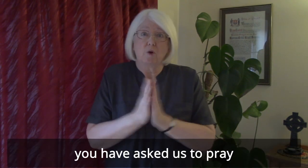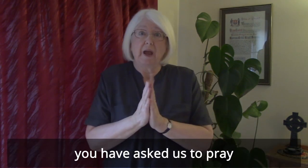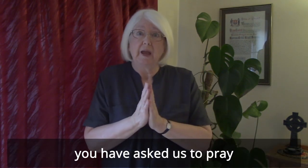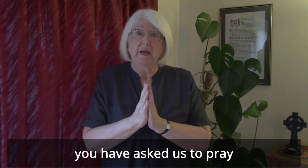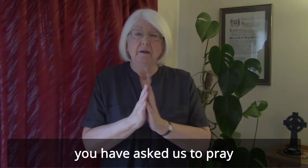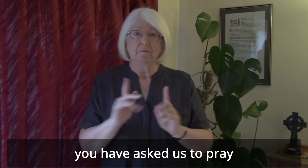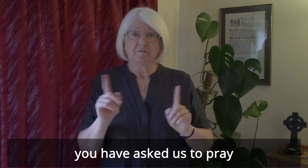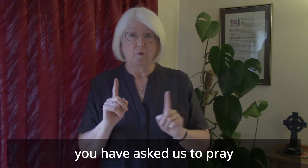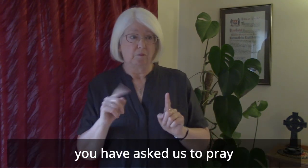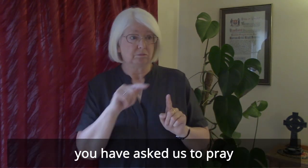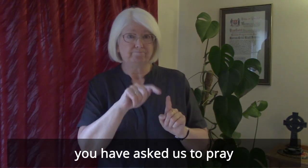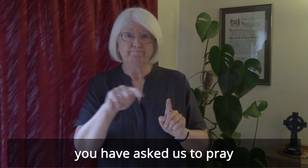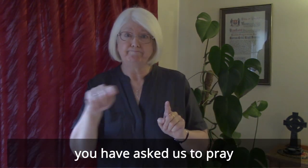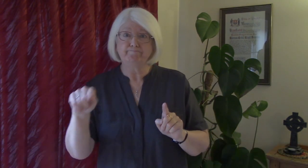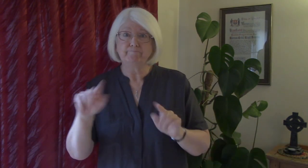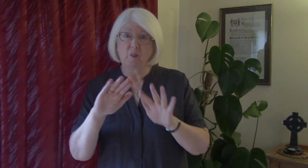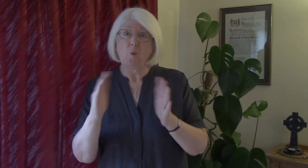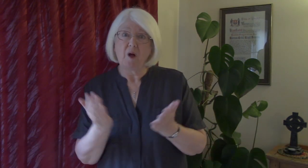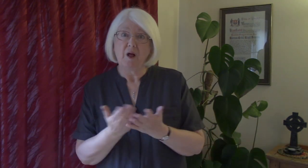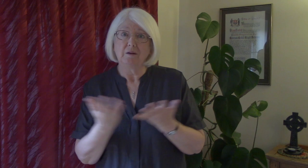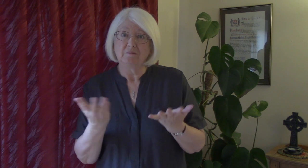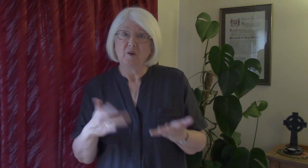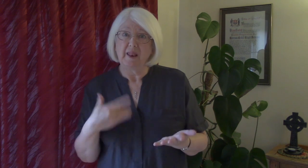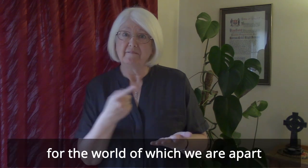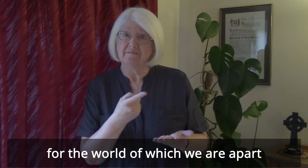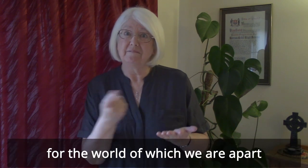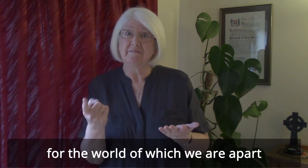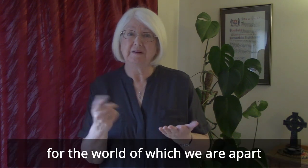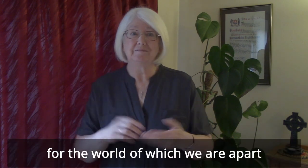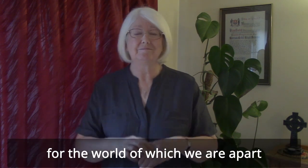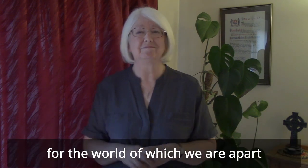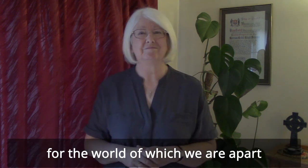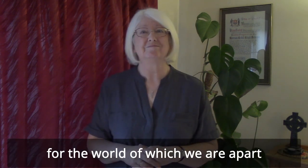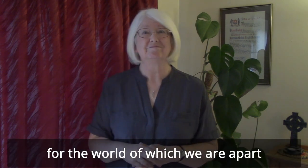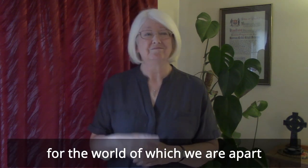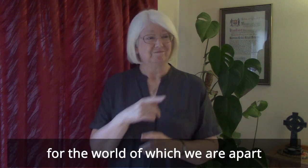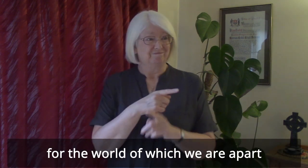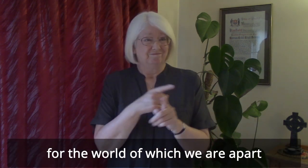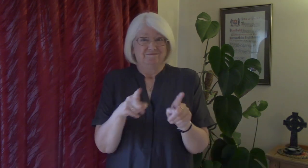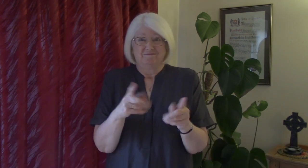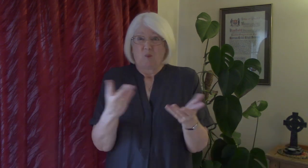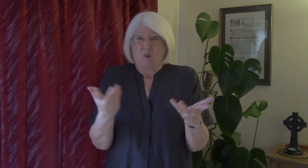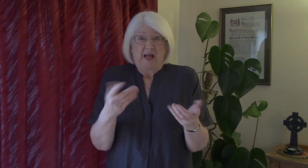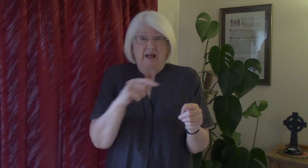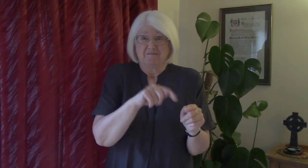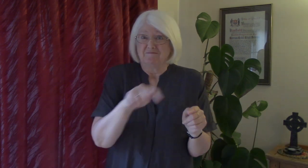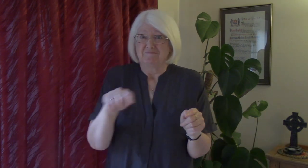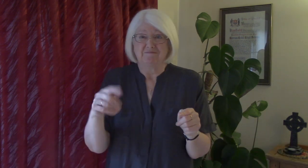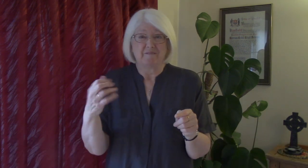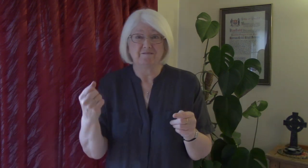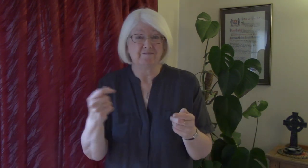You have asked us to pray for the world of which we are a part,